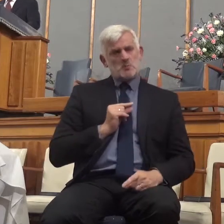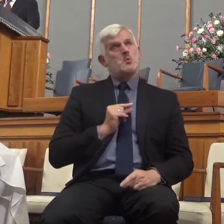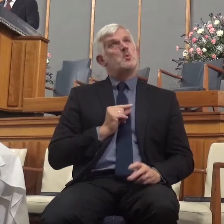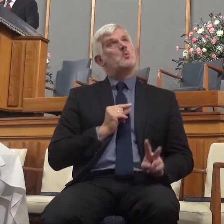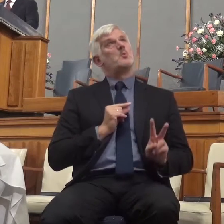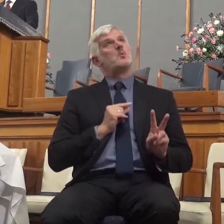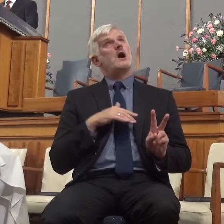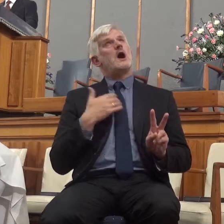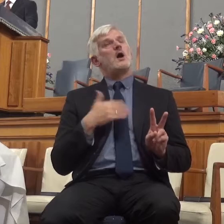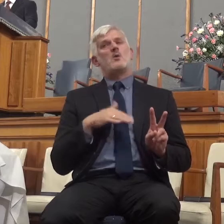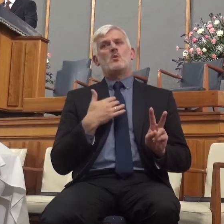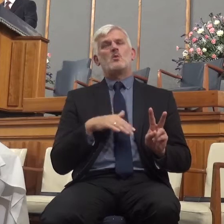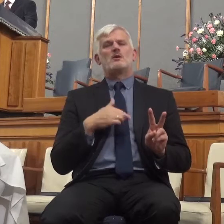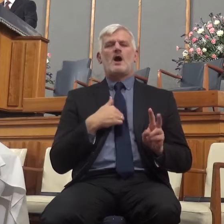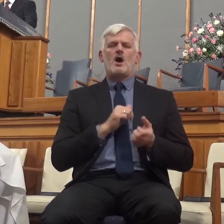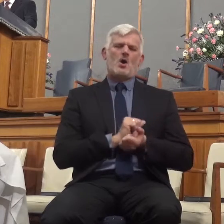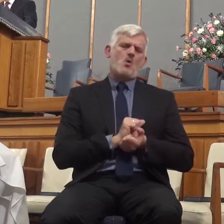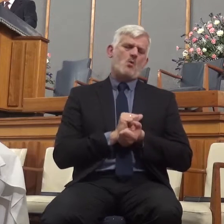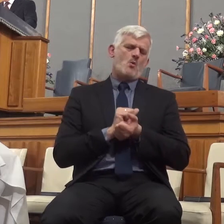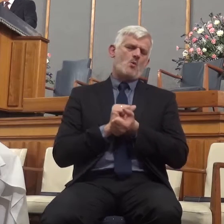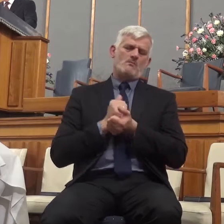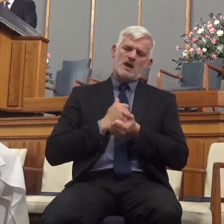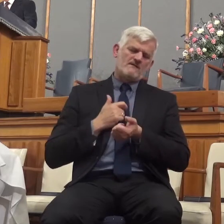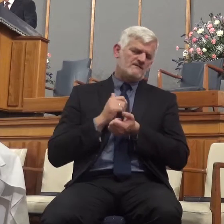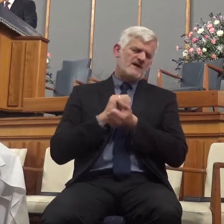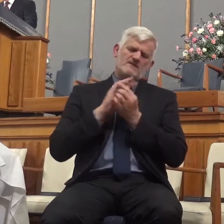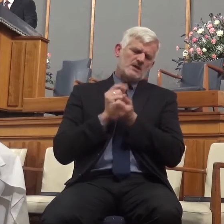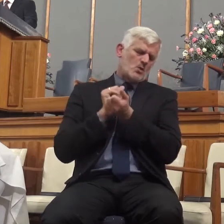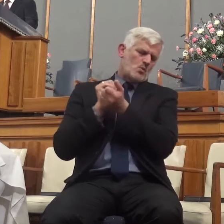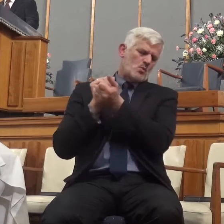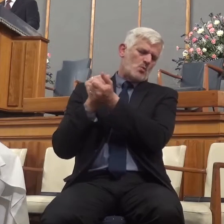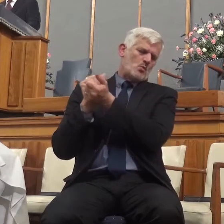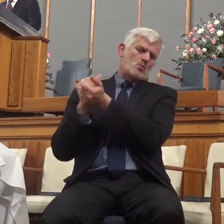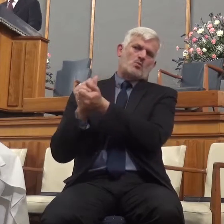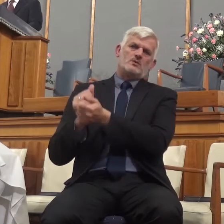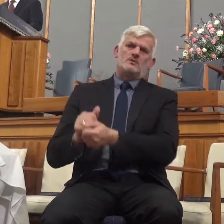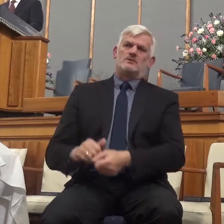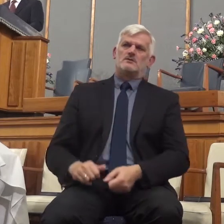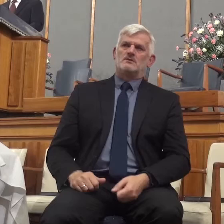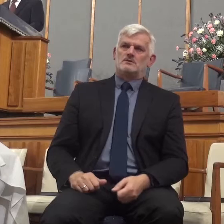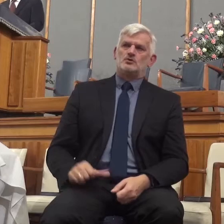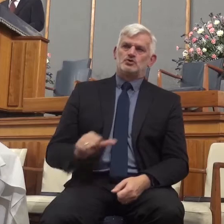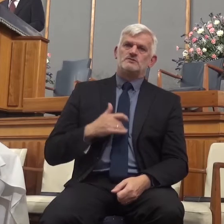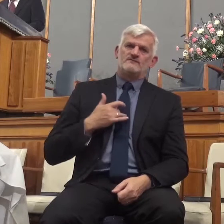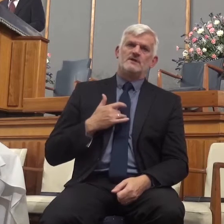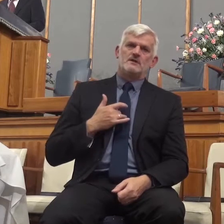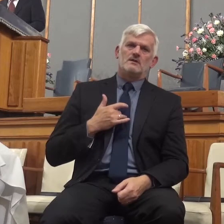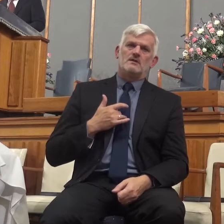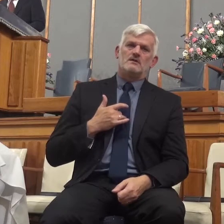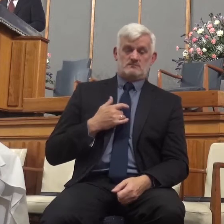I owe him my life, my all. I'm so trivial and so